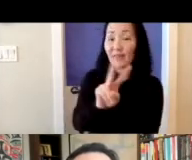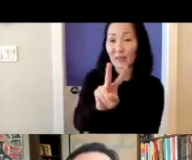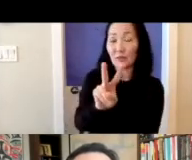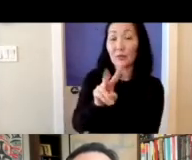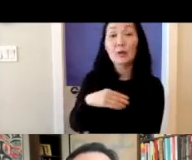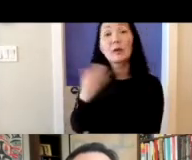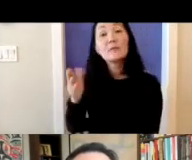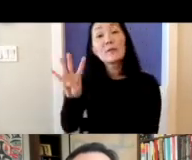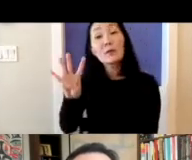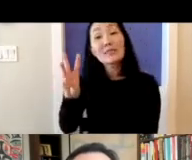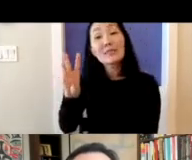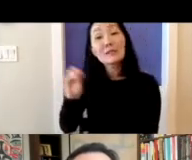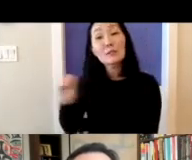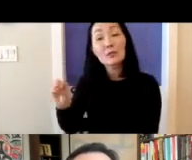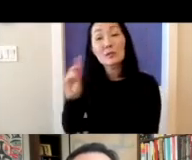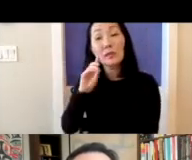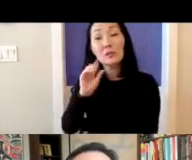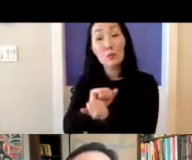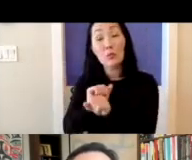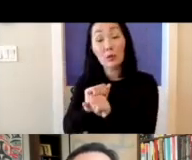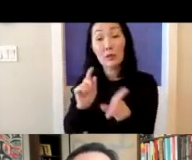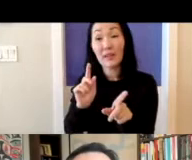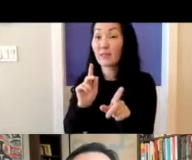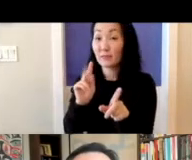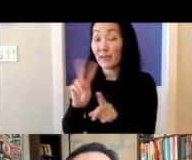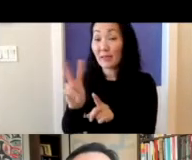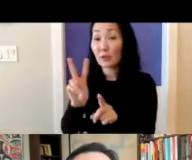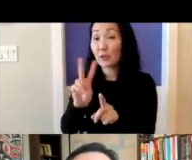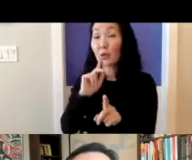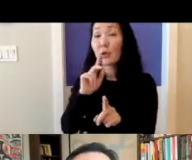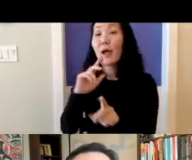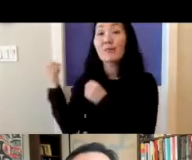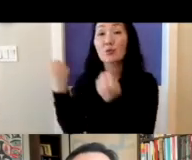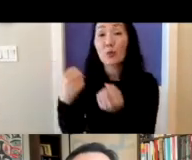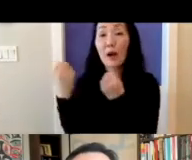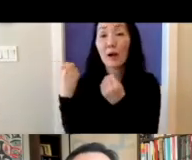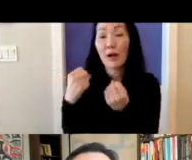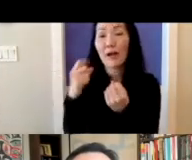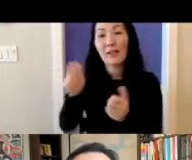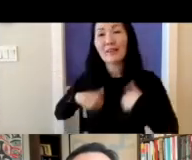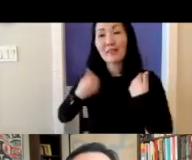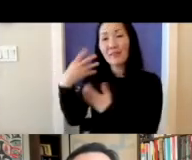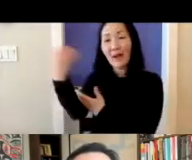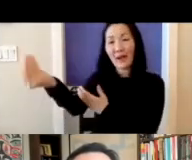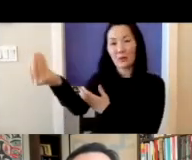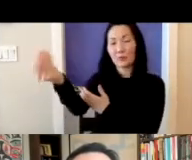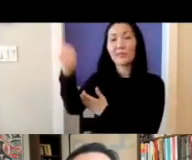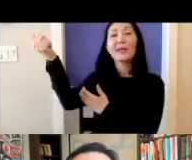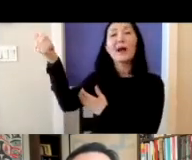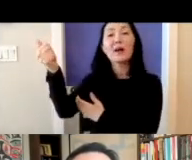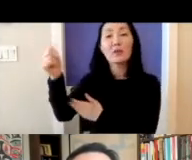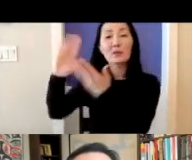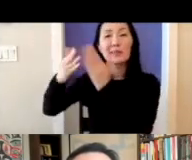workers who work in the city of Vancouver come from other municipalities outside the city of Vancouver. And I think that